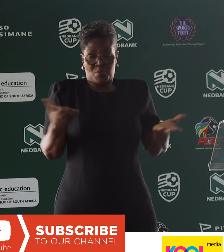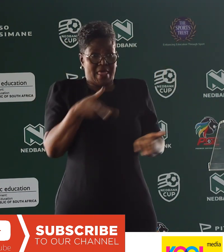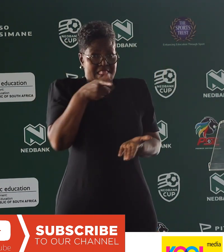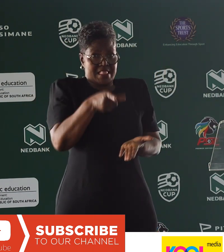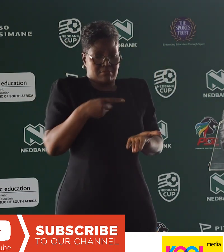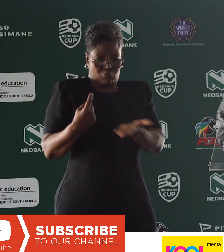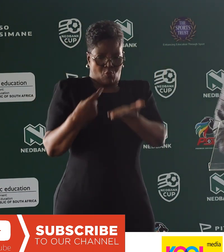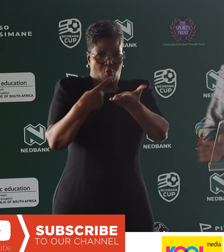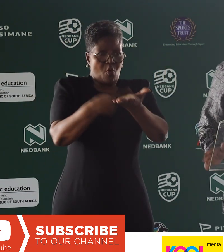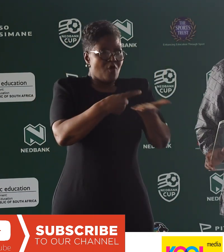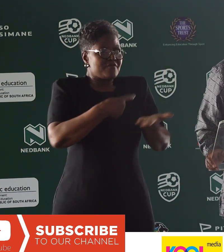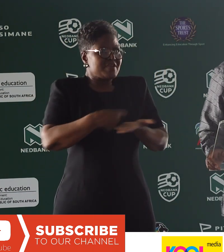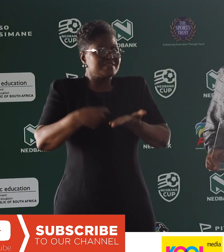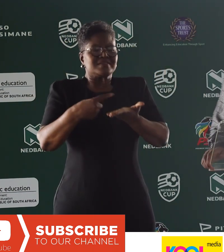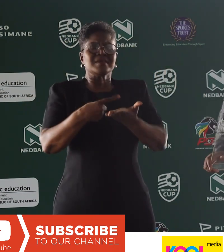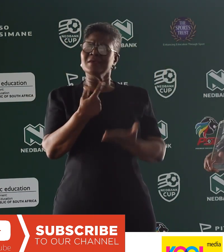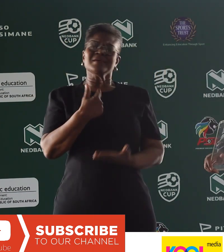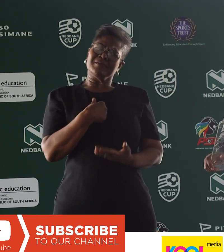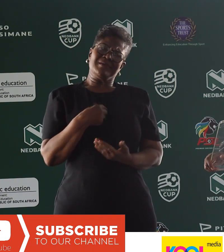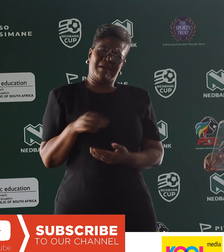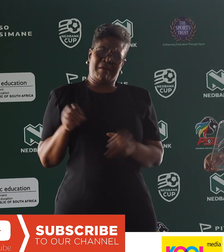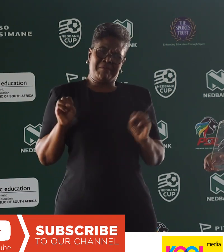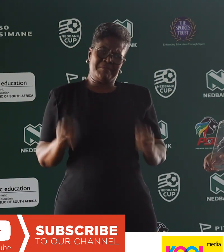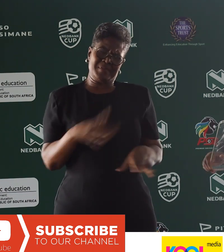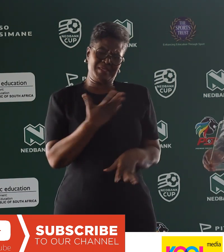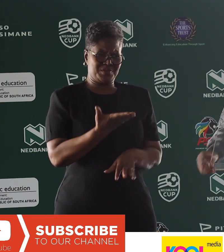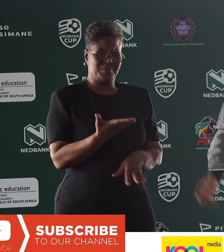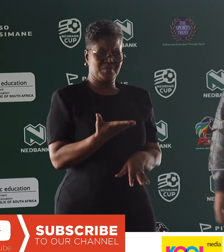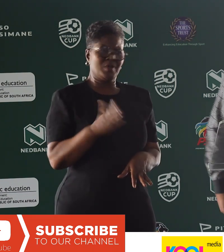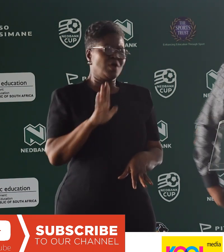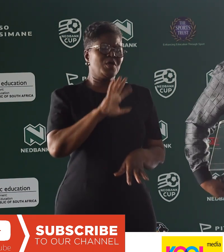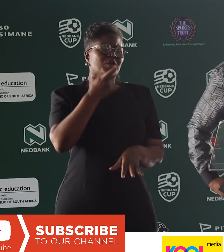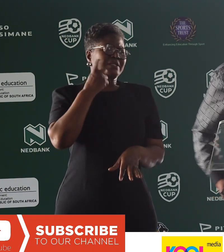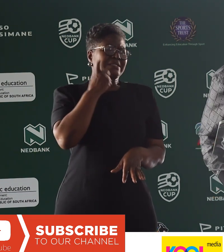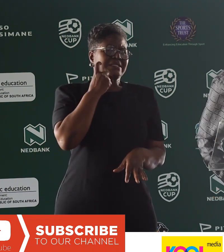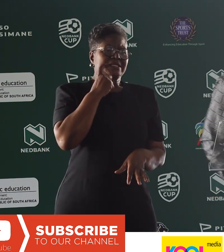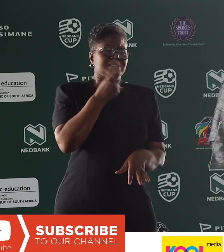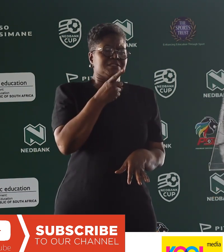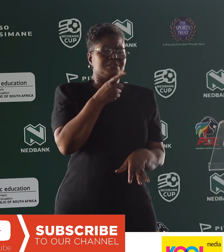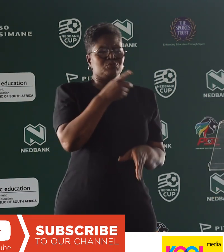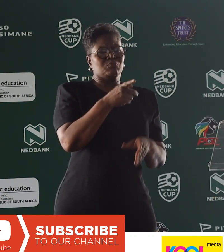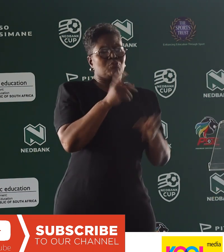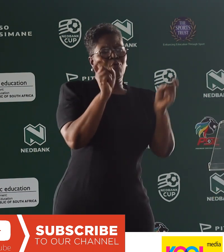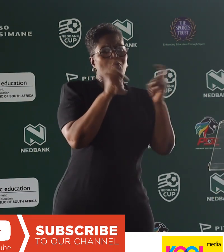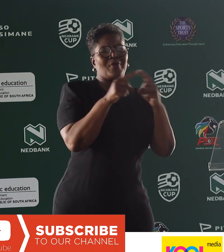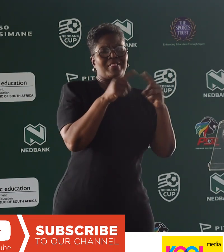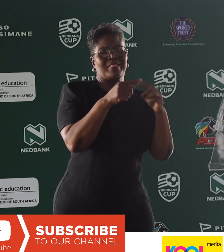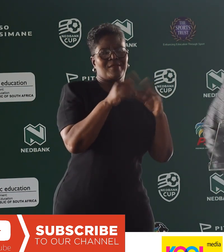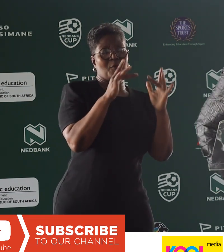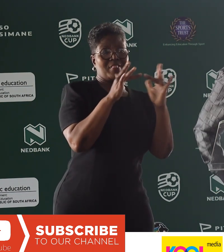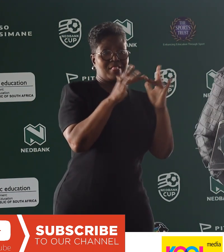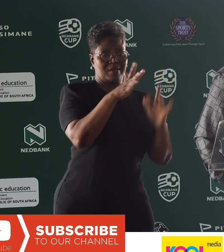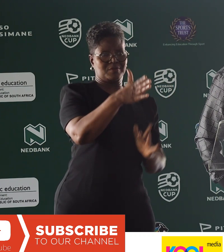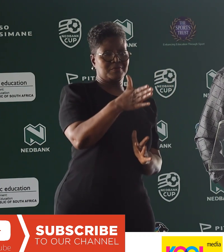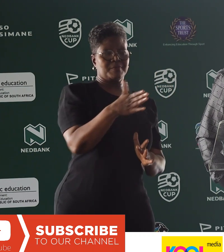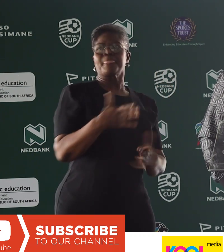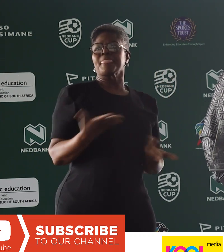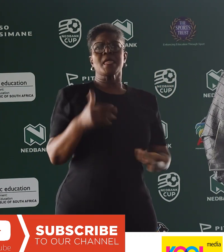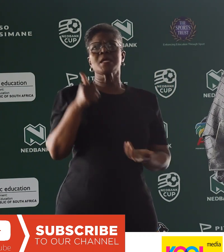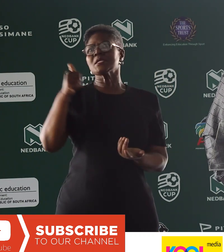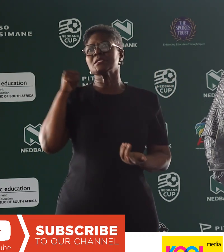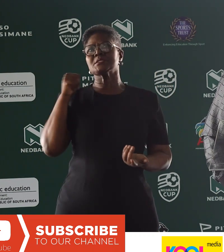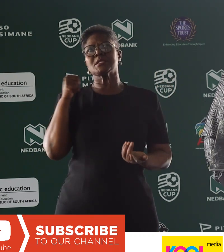Chairman, sometimes I miss you. I know it's not easy to find you. You know, these days, just yesterday, I was dealing with a